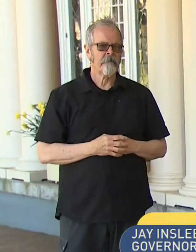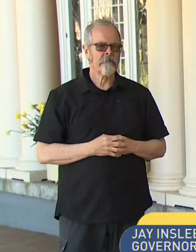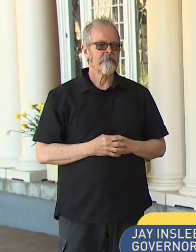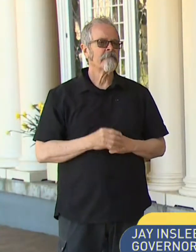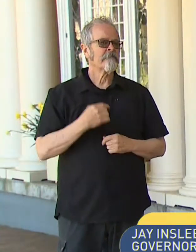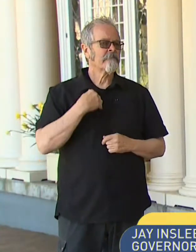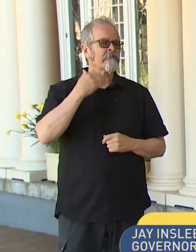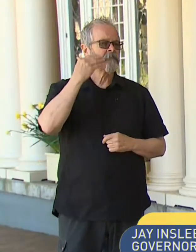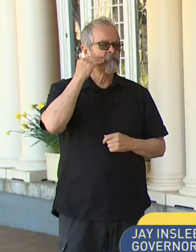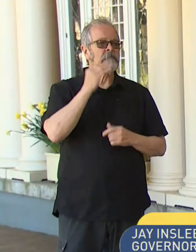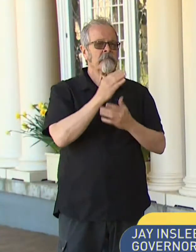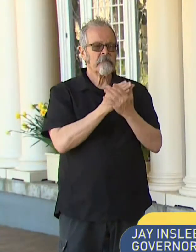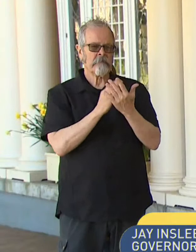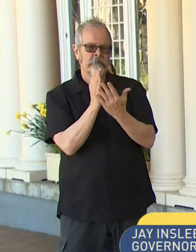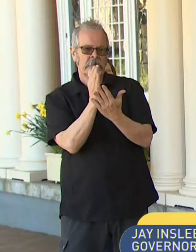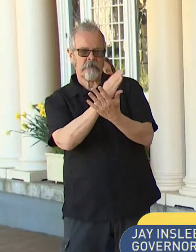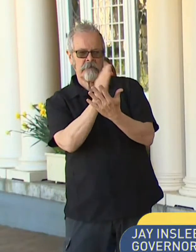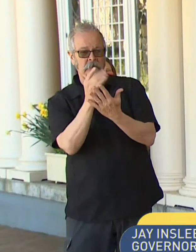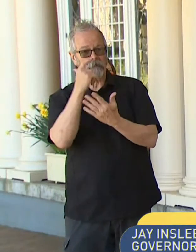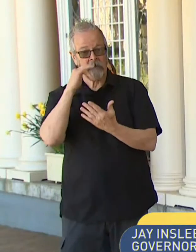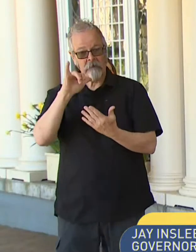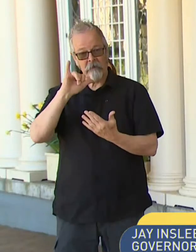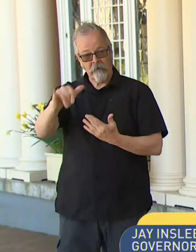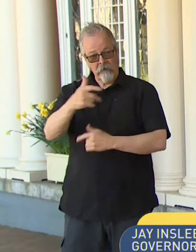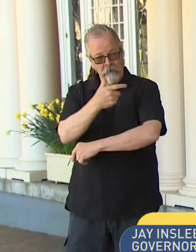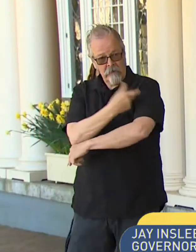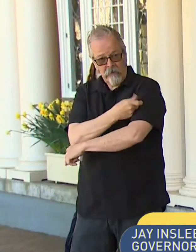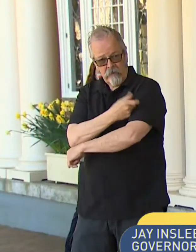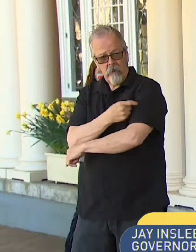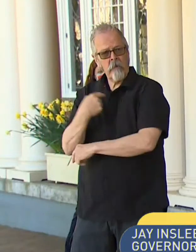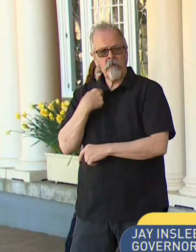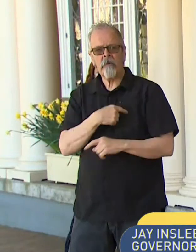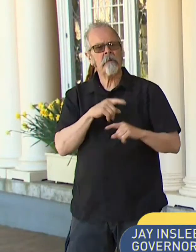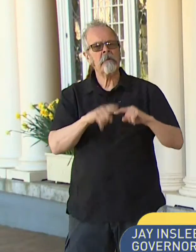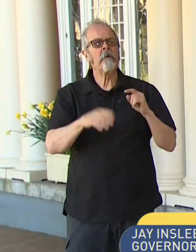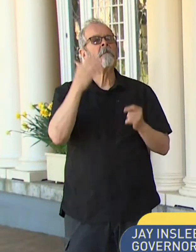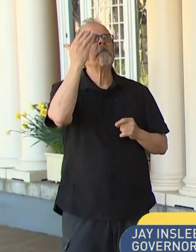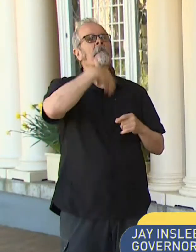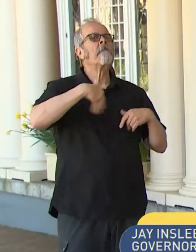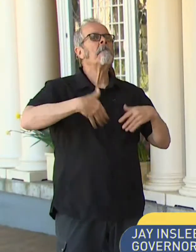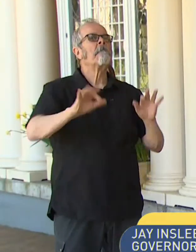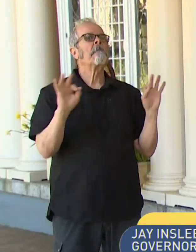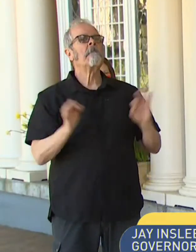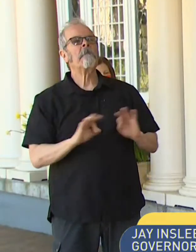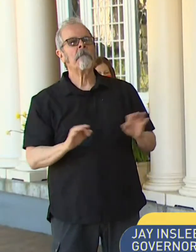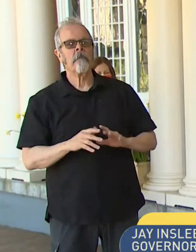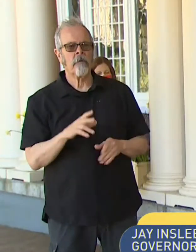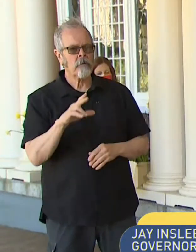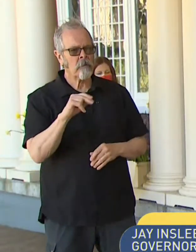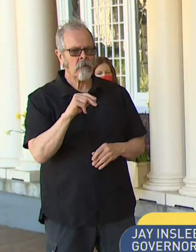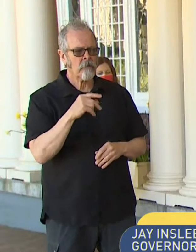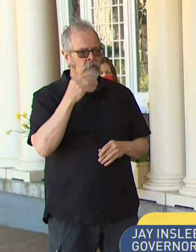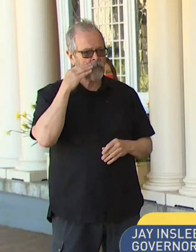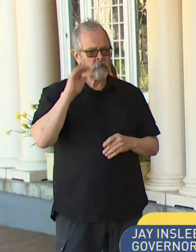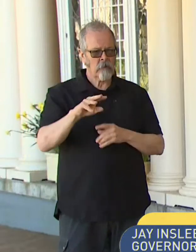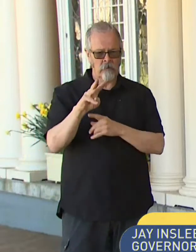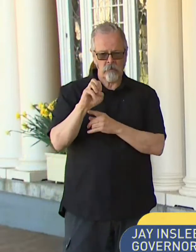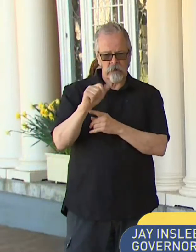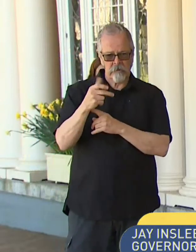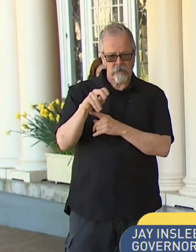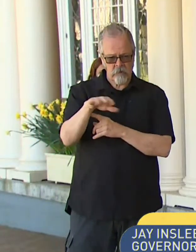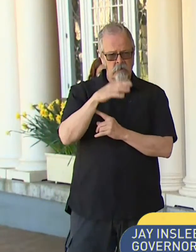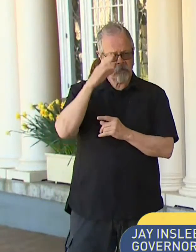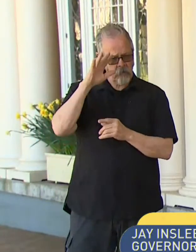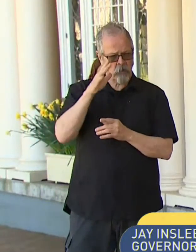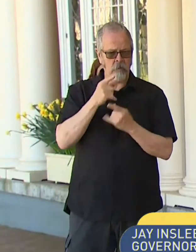so successful, we just can't allow it to blind ourselves, to use this other weapon that we know that works. And that's why we're here today to talk